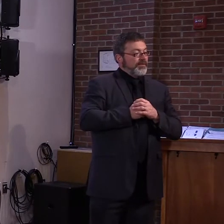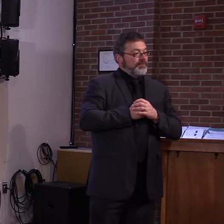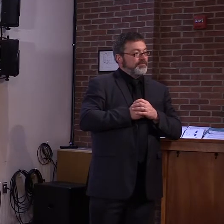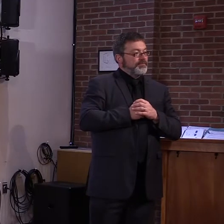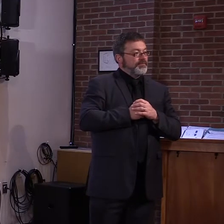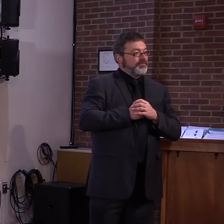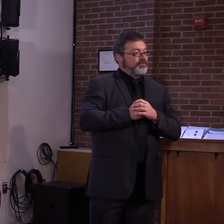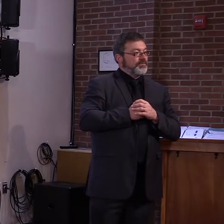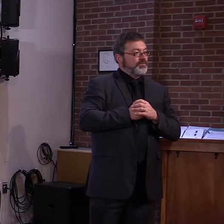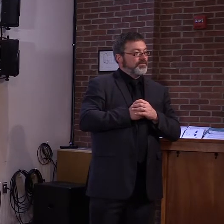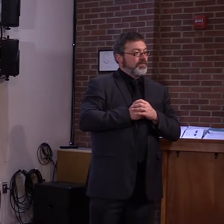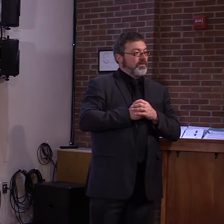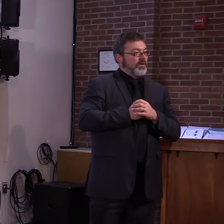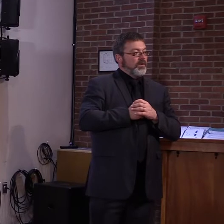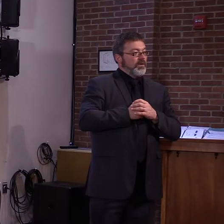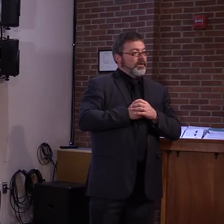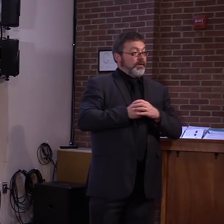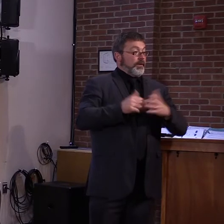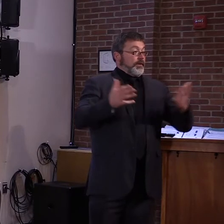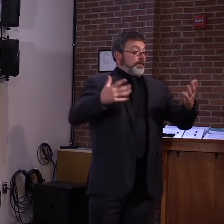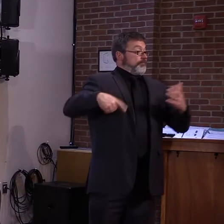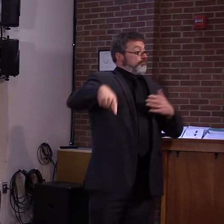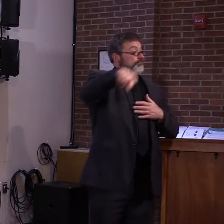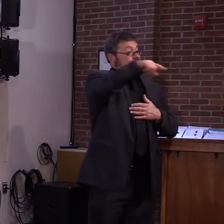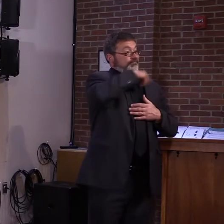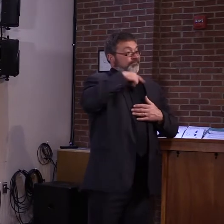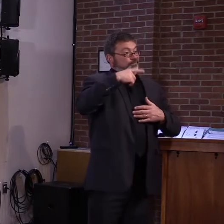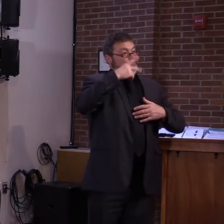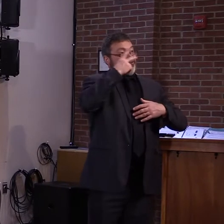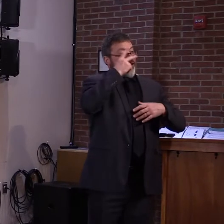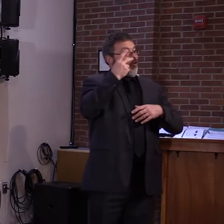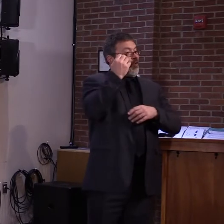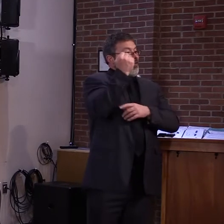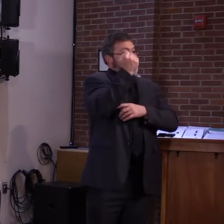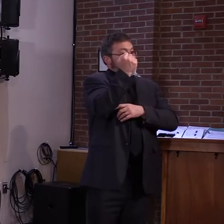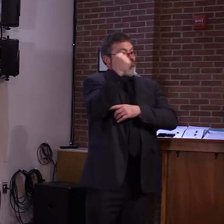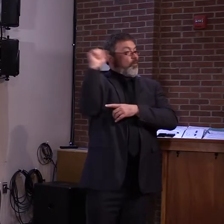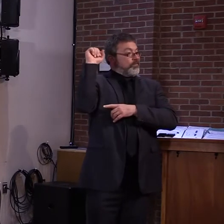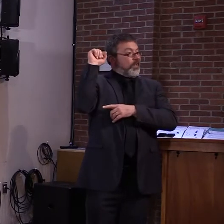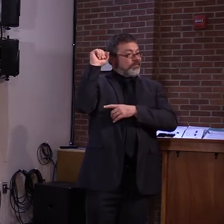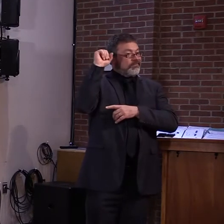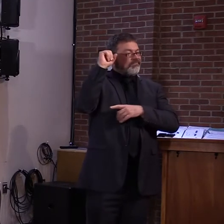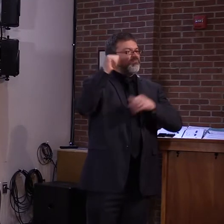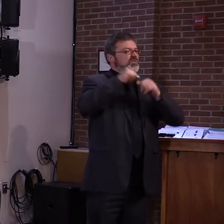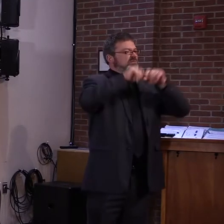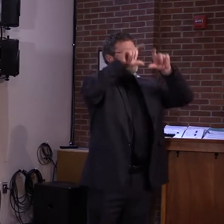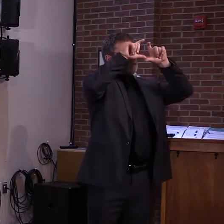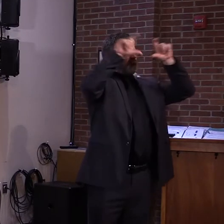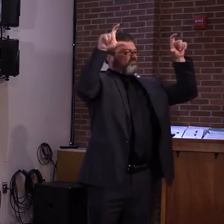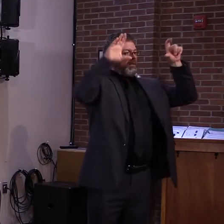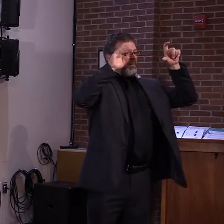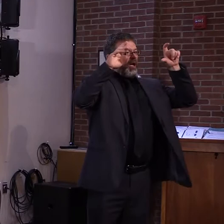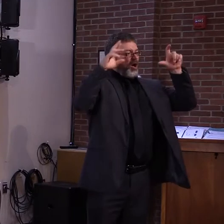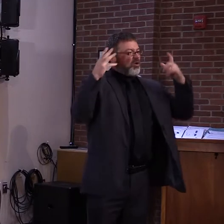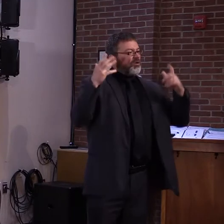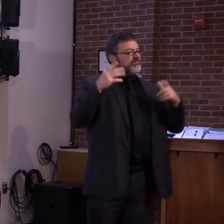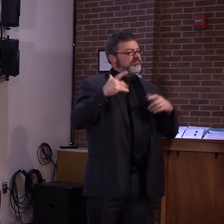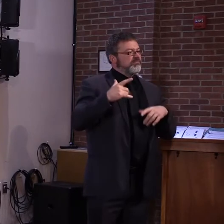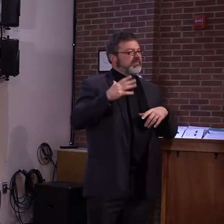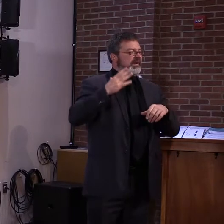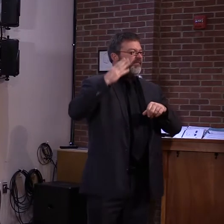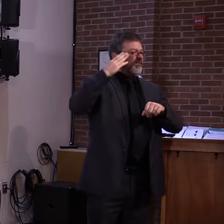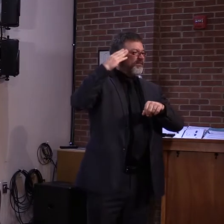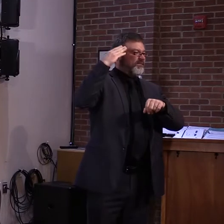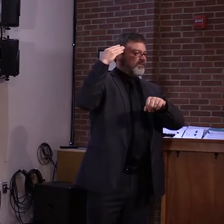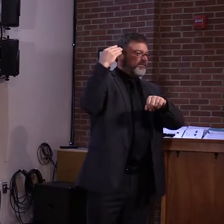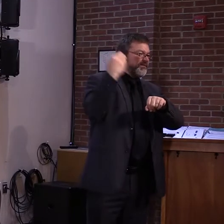So we've all seen the headlines now about the demonstrations in Burlington and the demands to fire the three police officers who were involved in